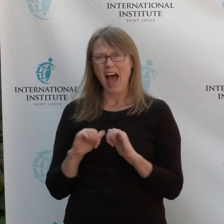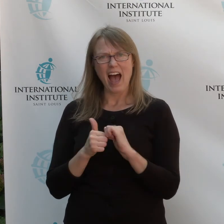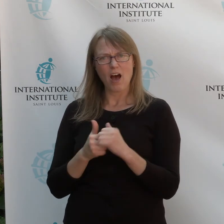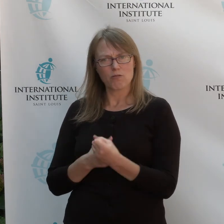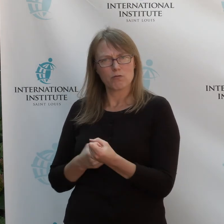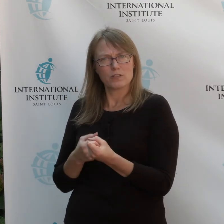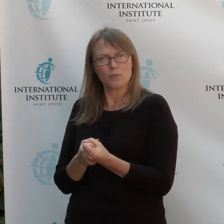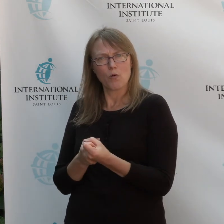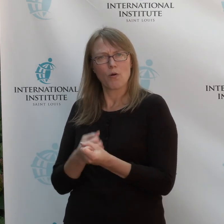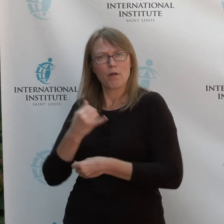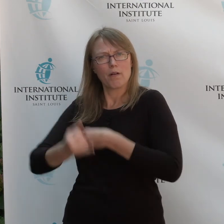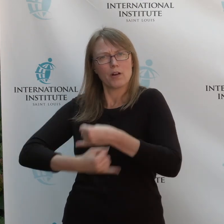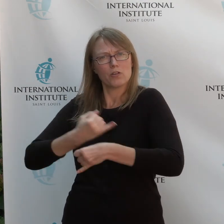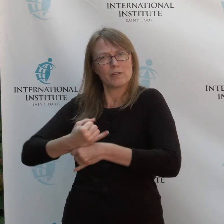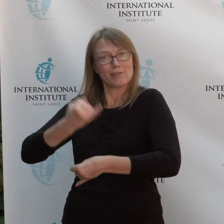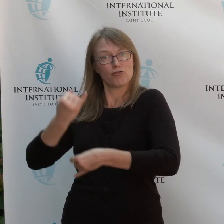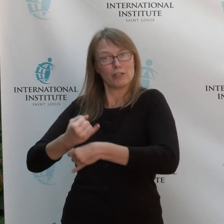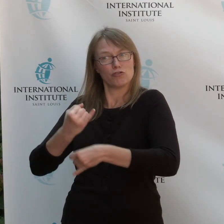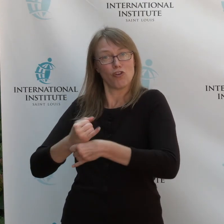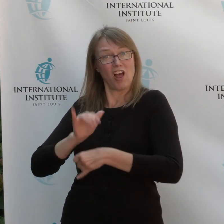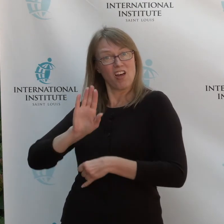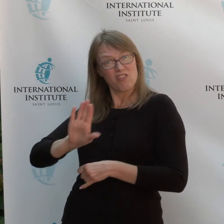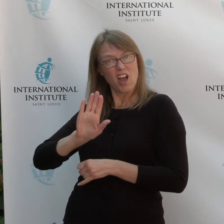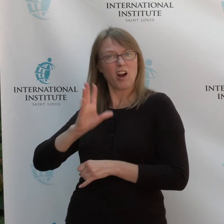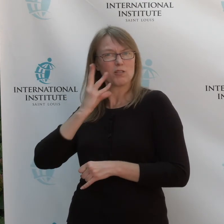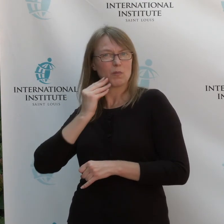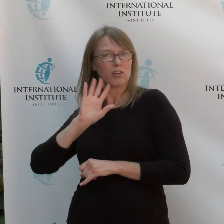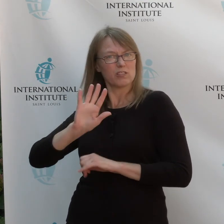Institute to do its job. And that's what we're